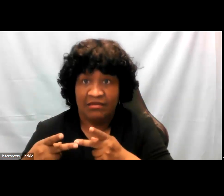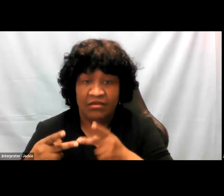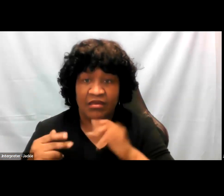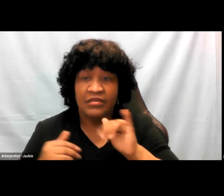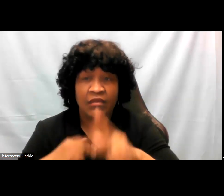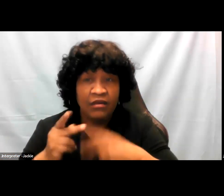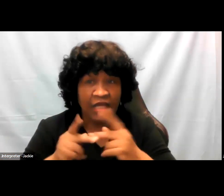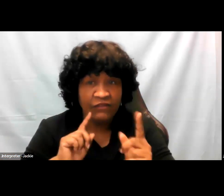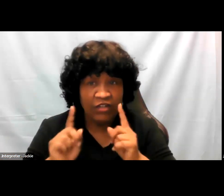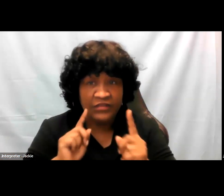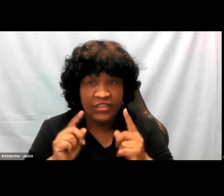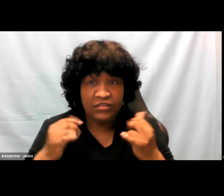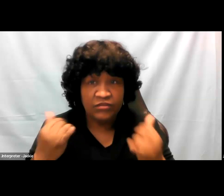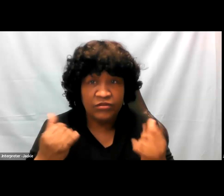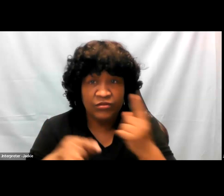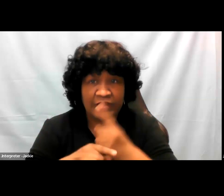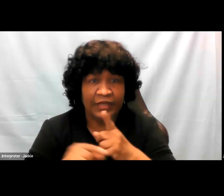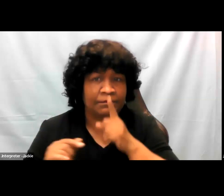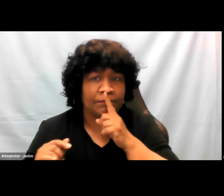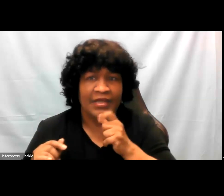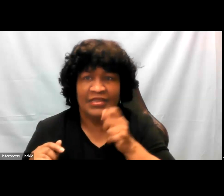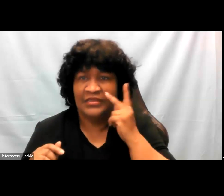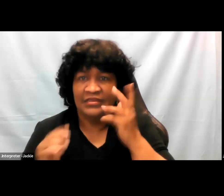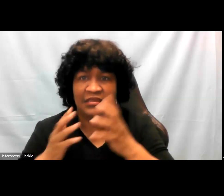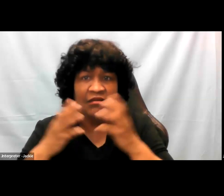of conversation they were having? Because I really didn't see a lot of